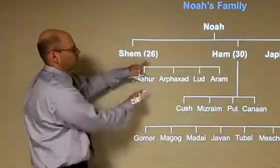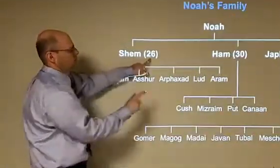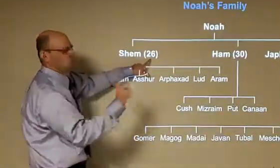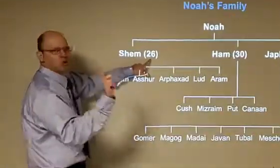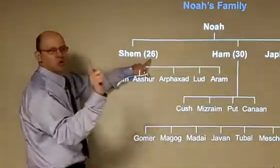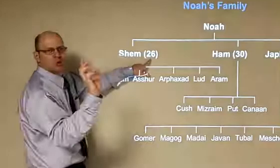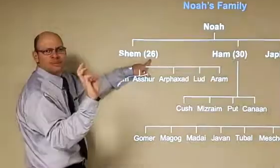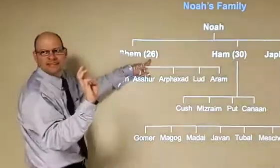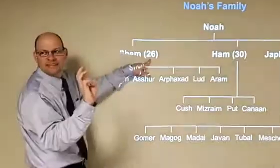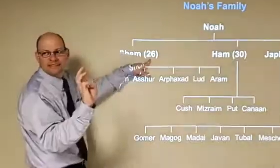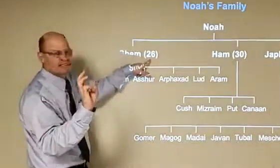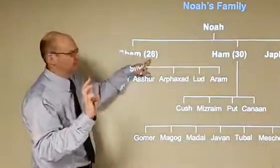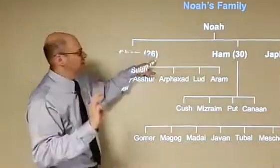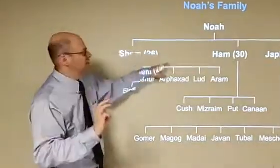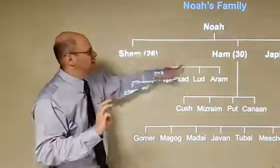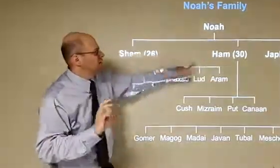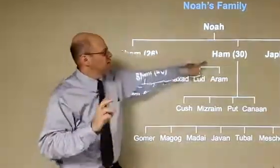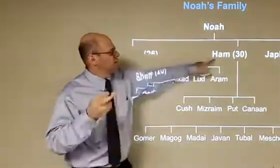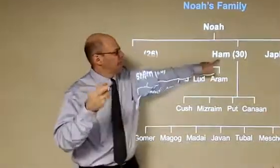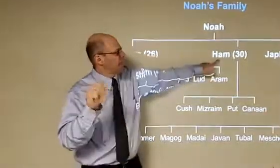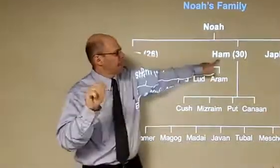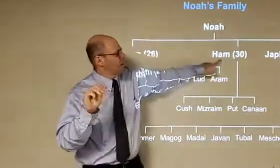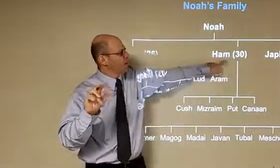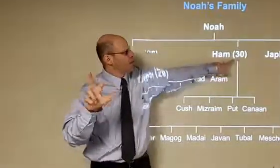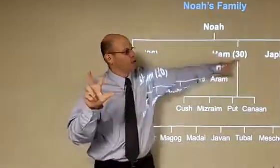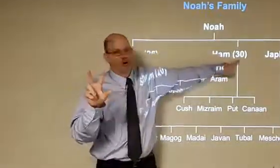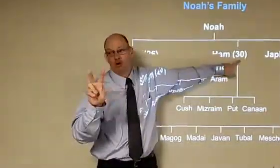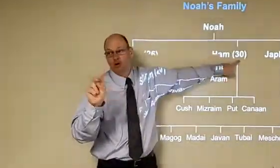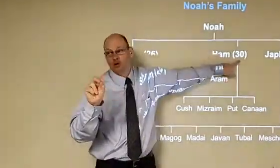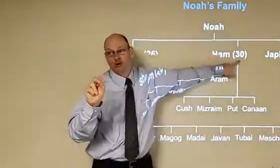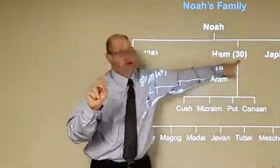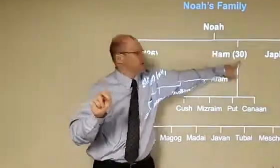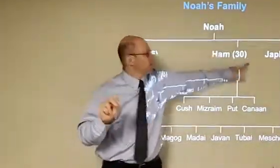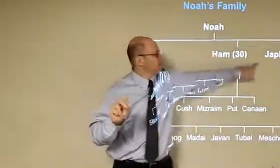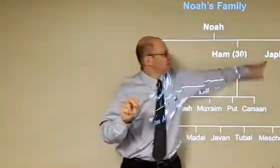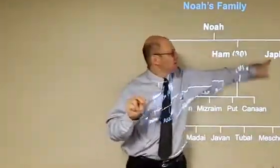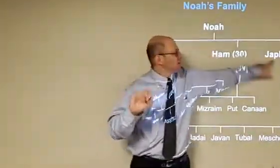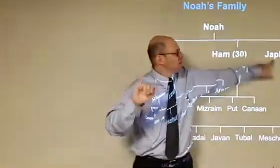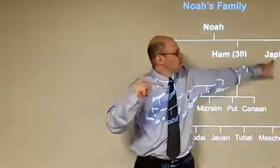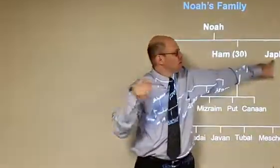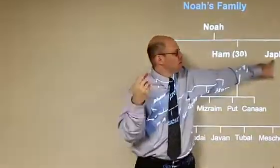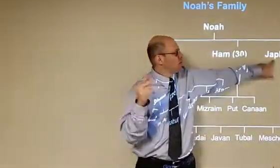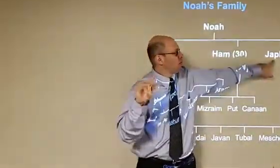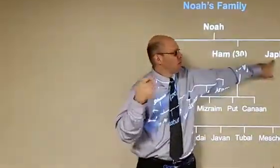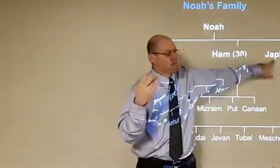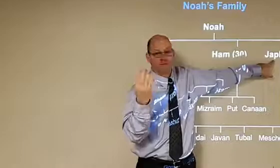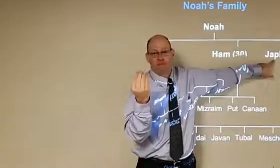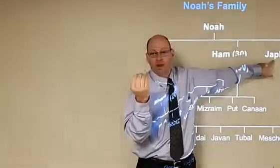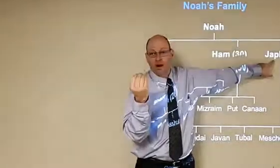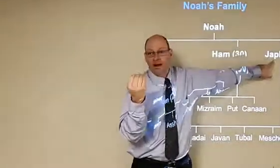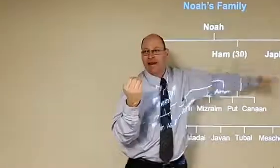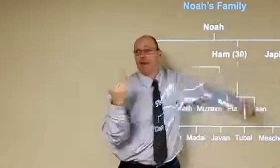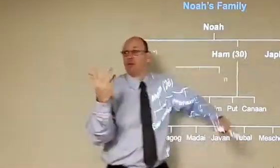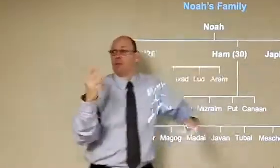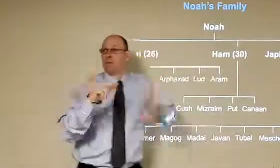Here's Shem. You see the numbers in the parentheses. You got 26, there's 30, and there's 14 under